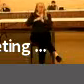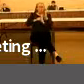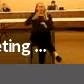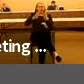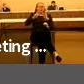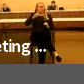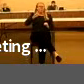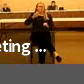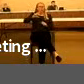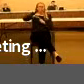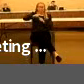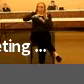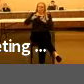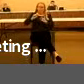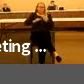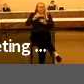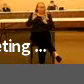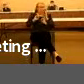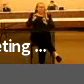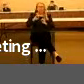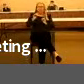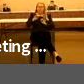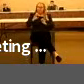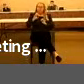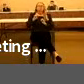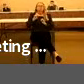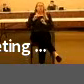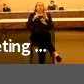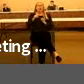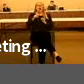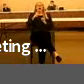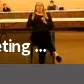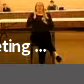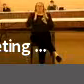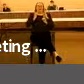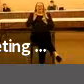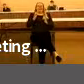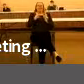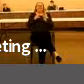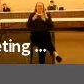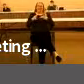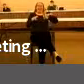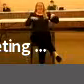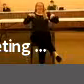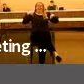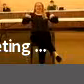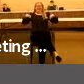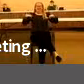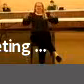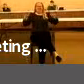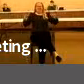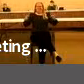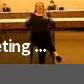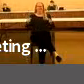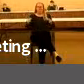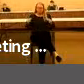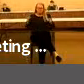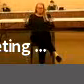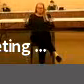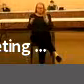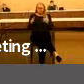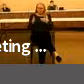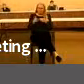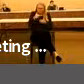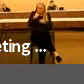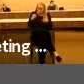we did cluster these buildings together even a little bit more to increase the buffering on the perimeter of our project. In this case, there is